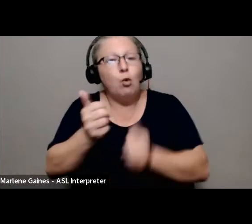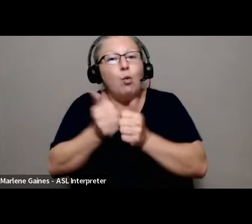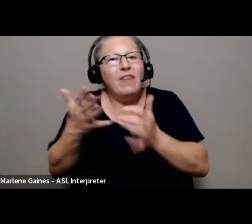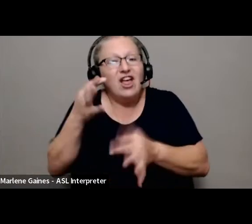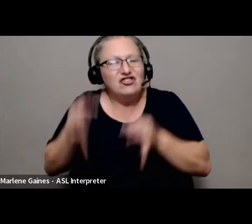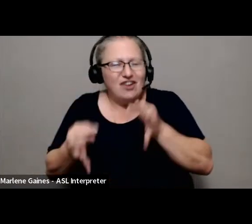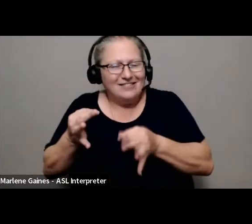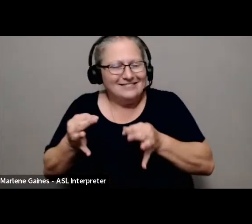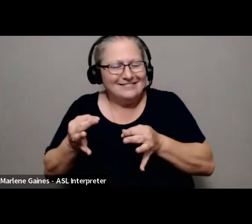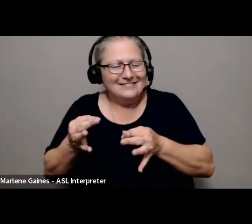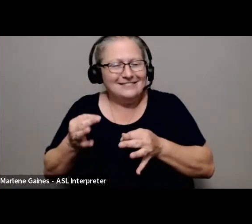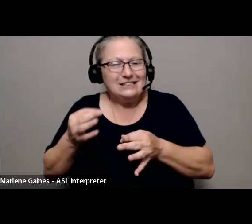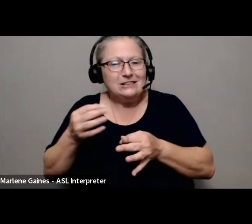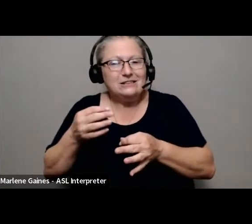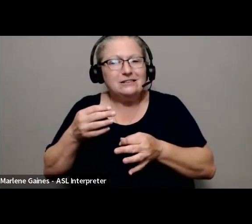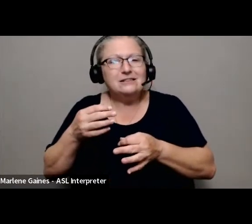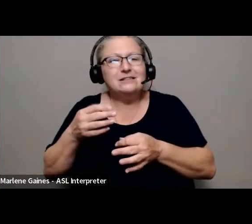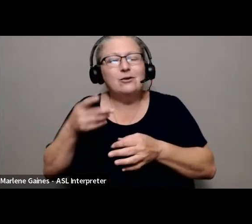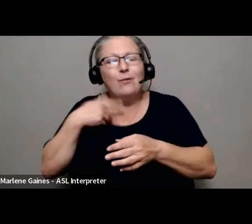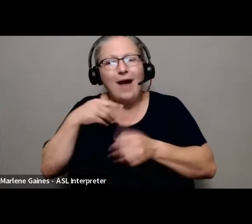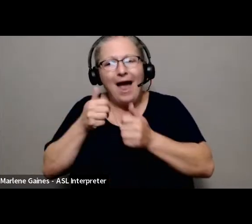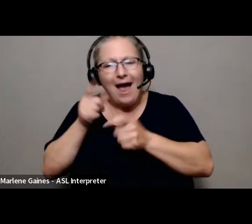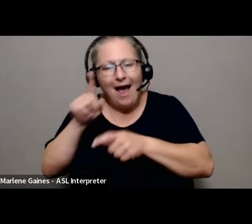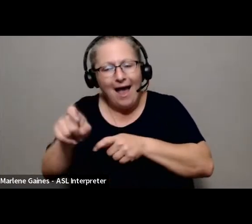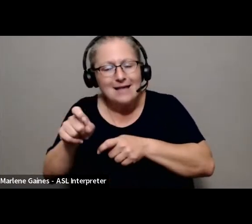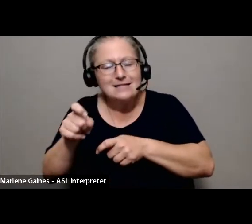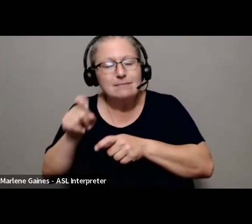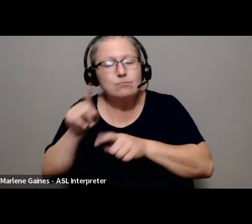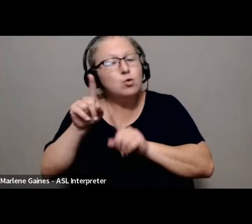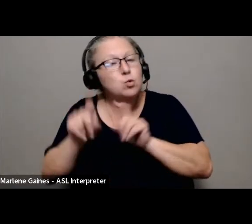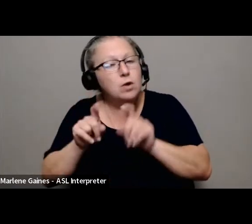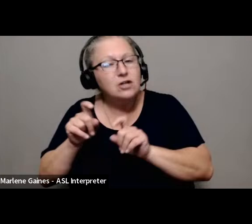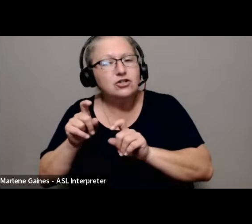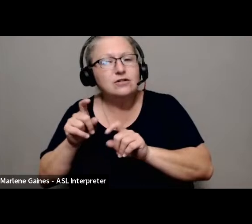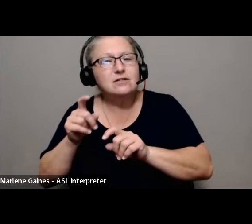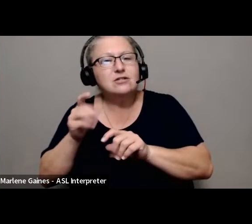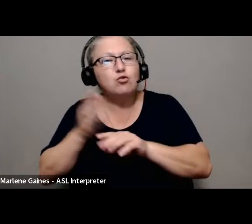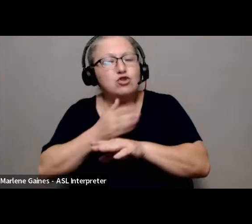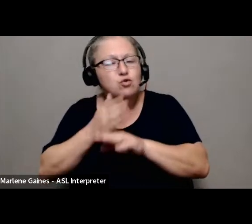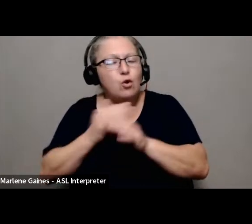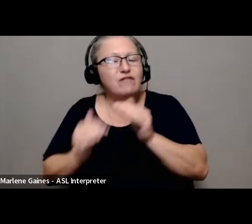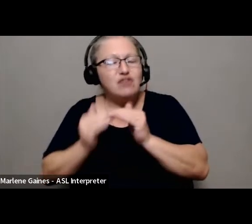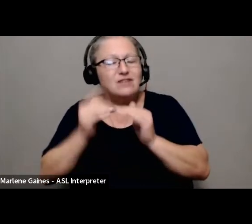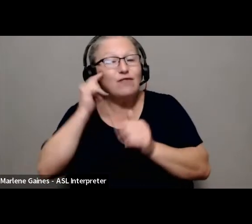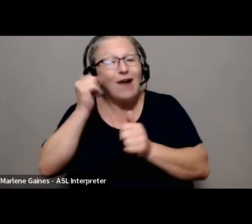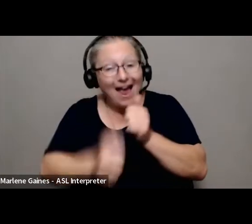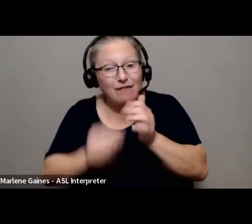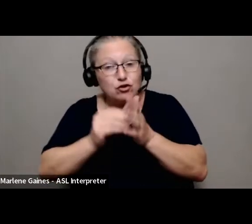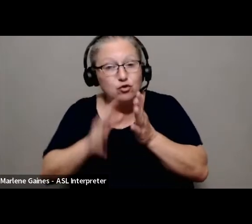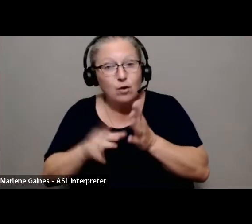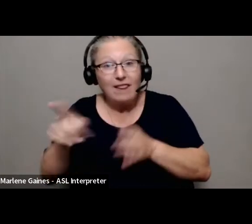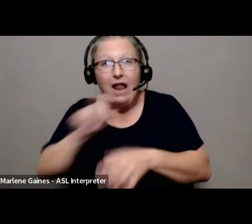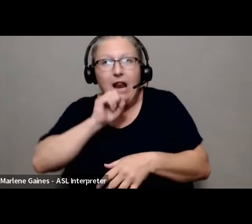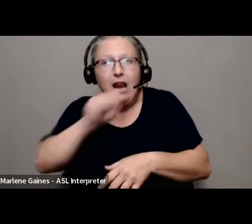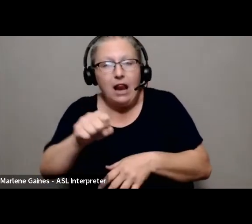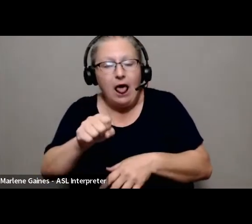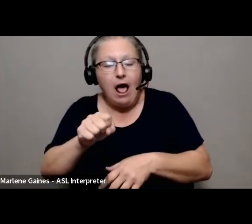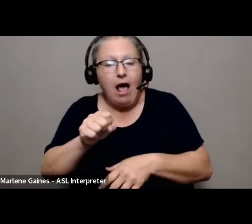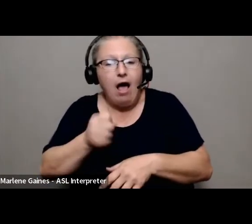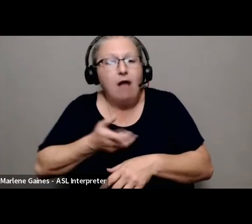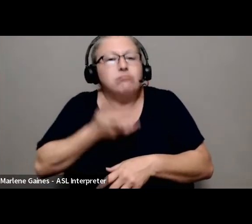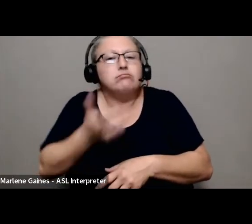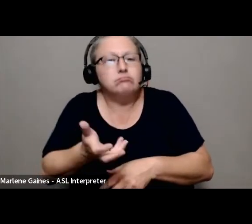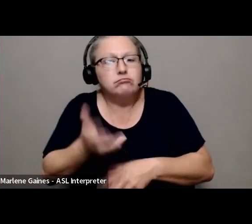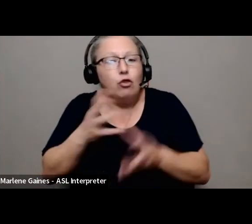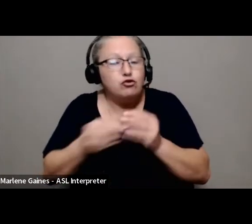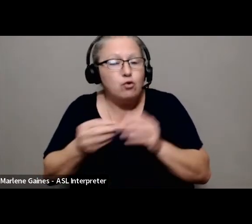So we ask the restorative justice questions to every single student. And not only did they love telling their story, but the other